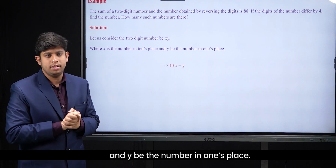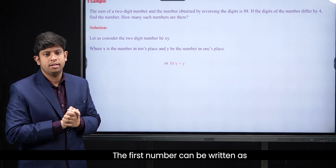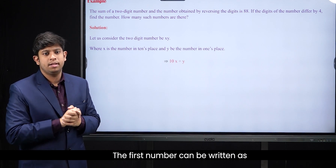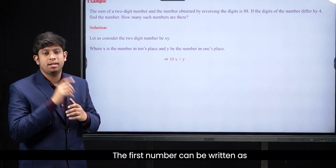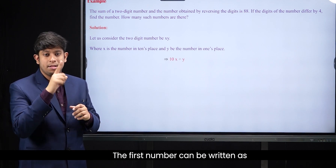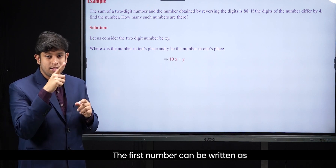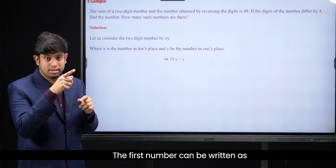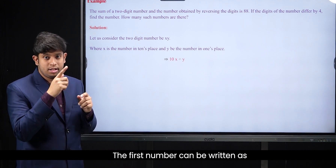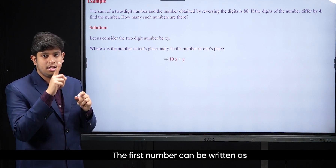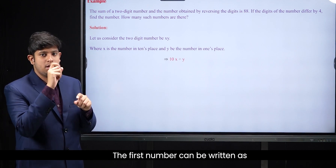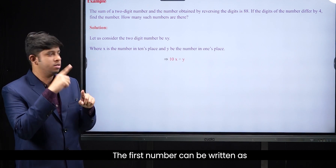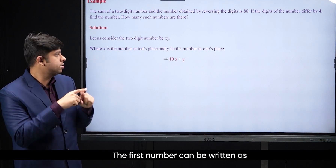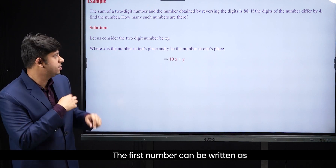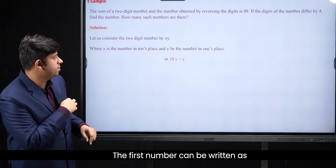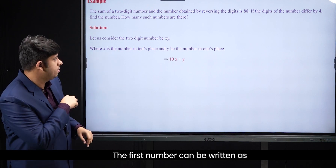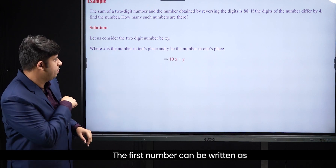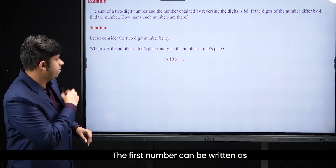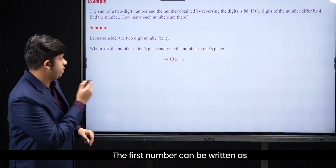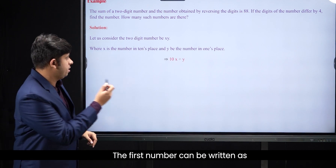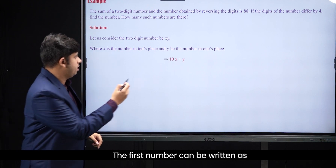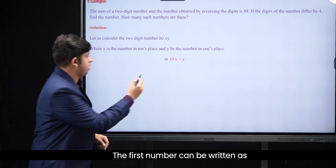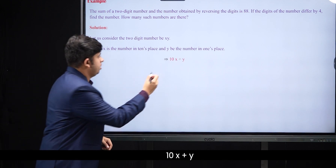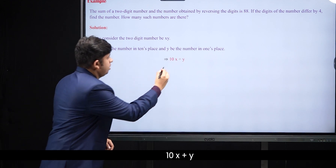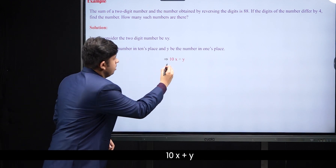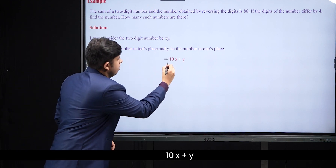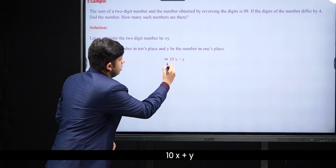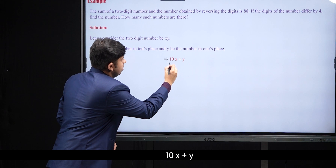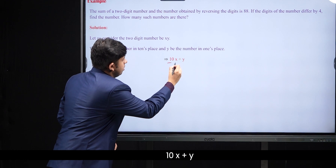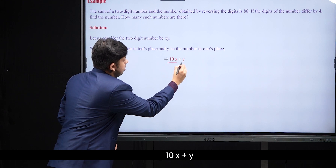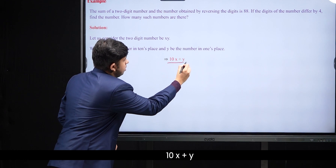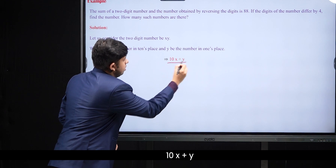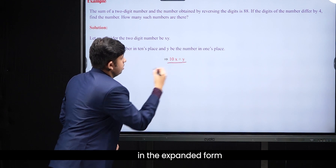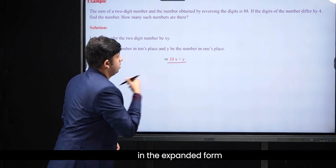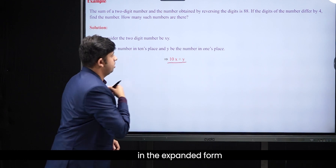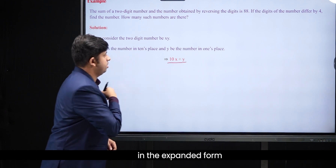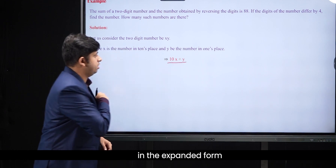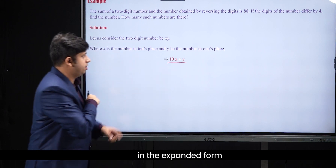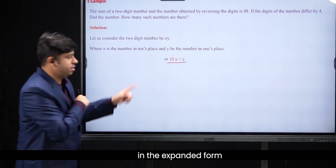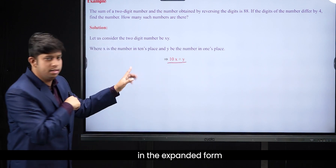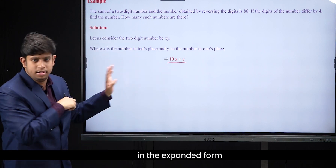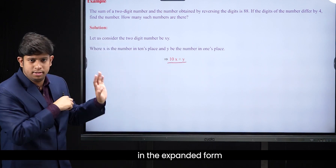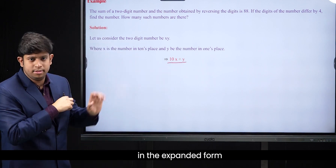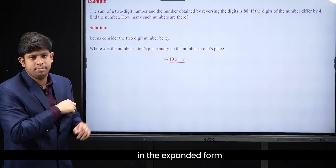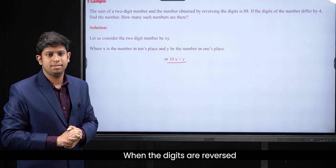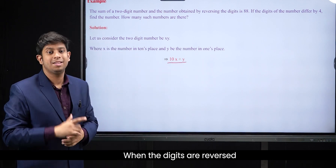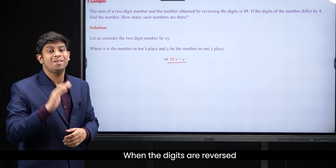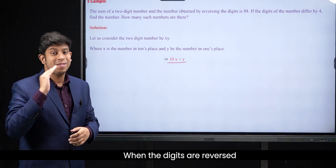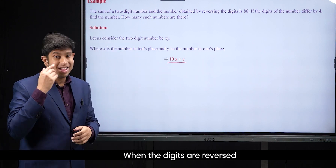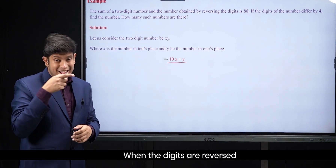The first number can be written as 10x plus y in the expanded form. When the digits